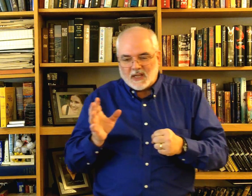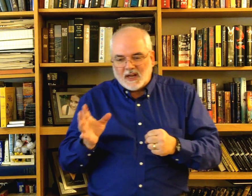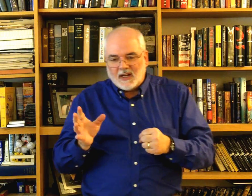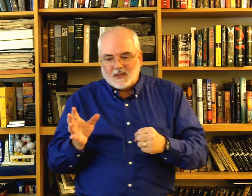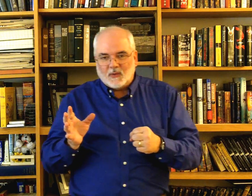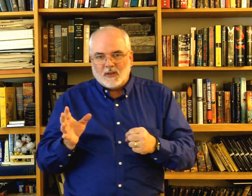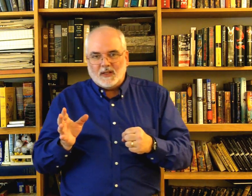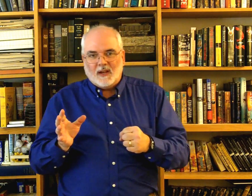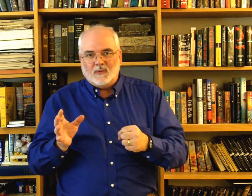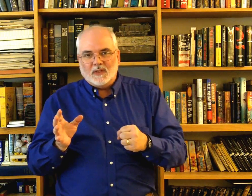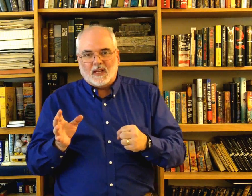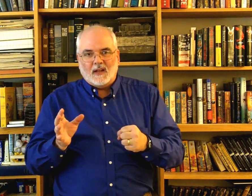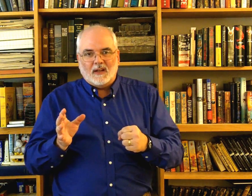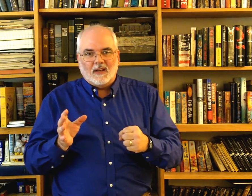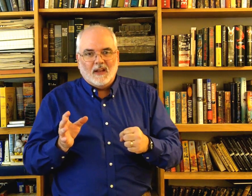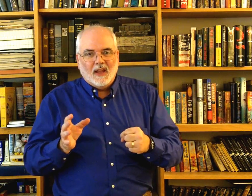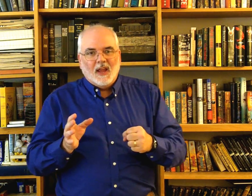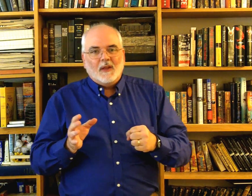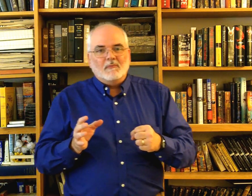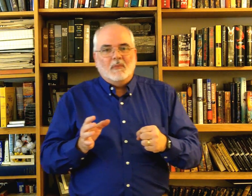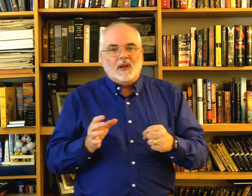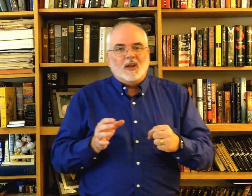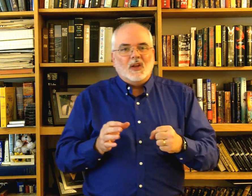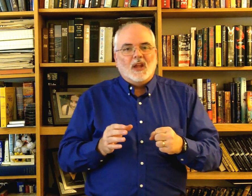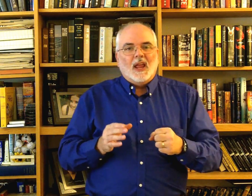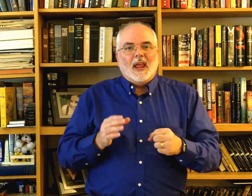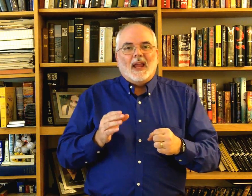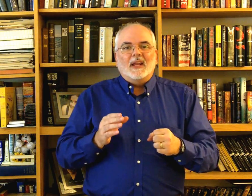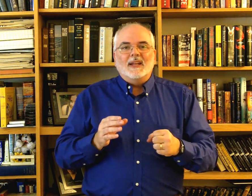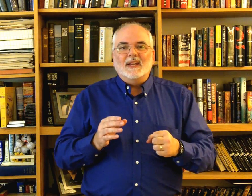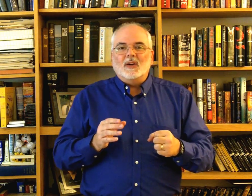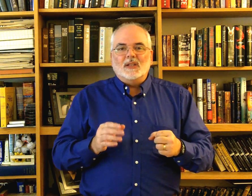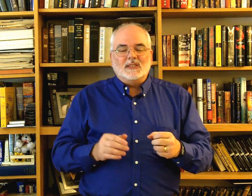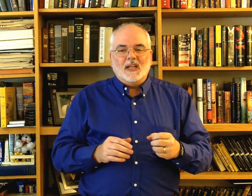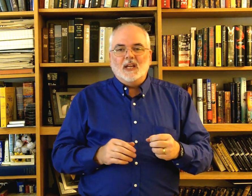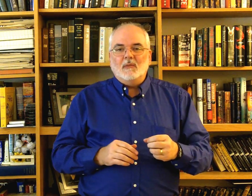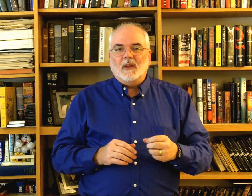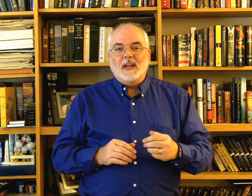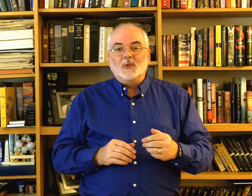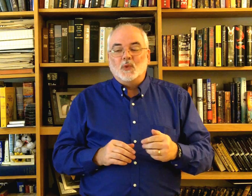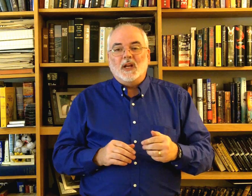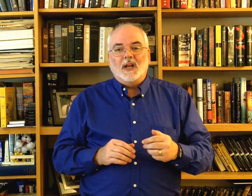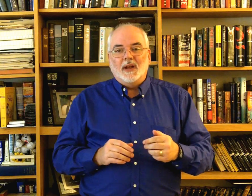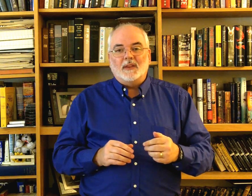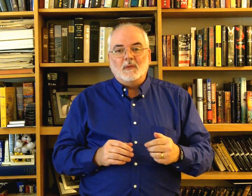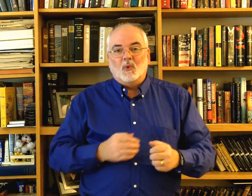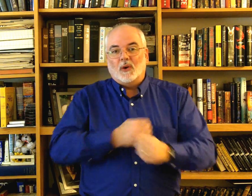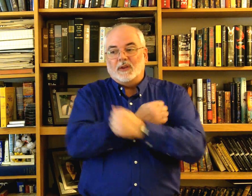signing it the way the deaf would sign it, but dear esteem is really nothing more than